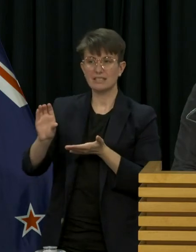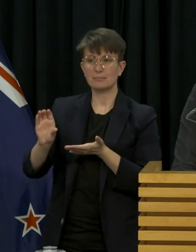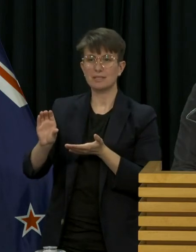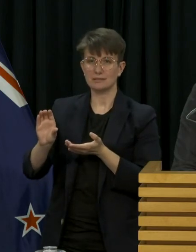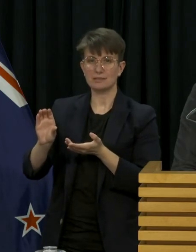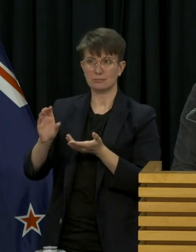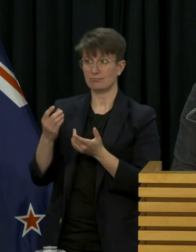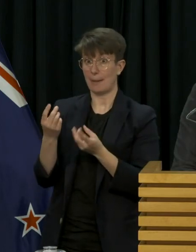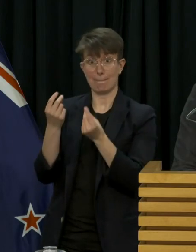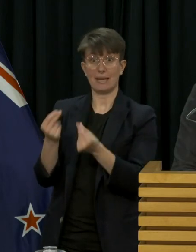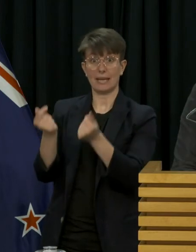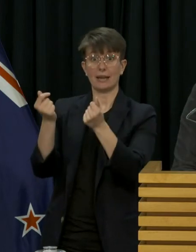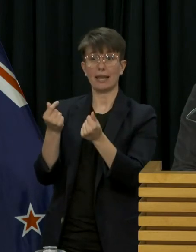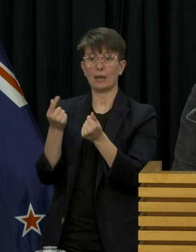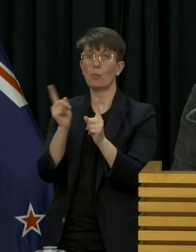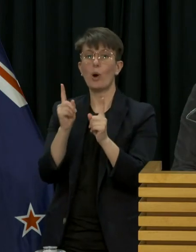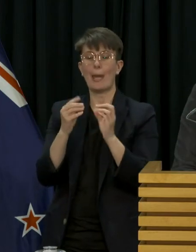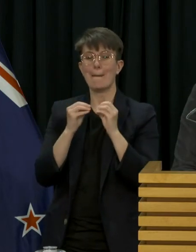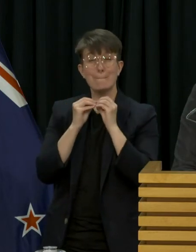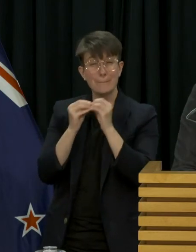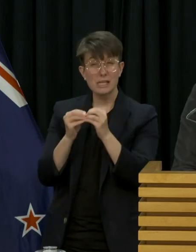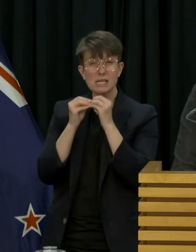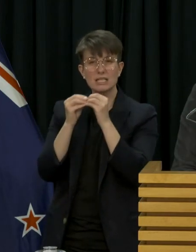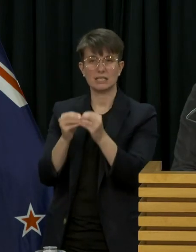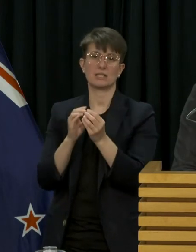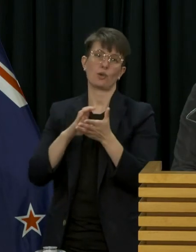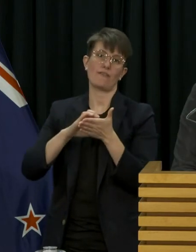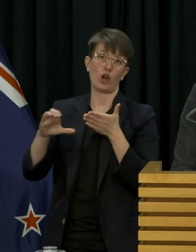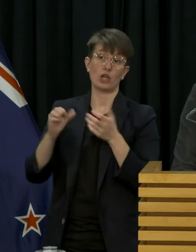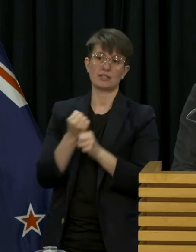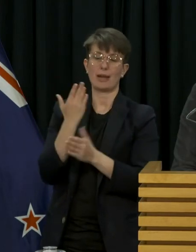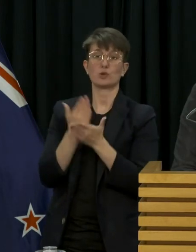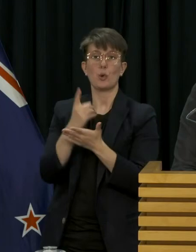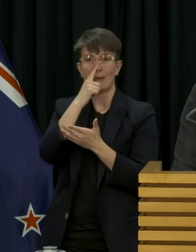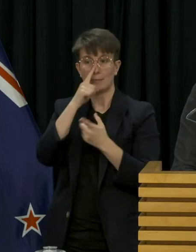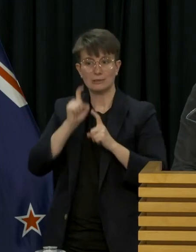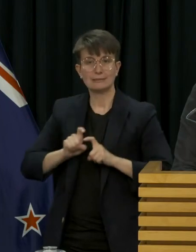ensure people stayed in work. Was investment